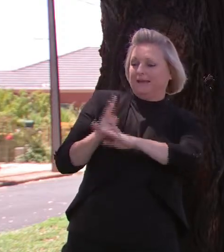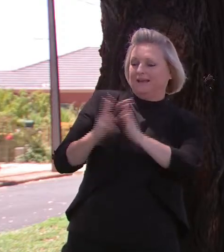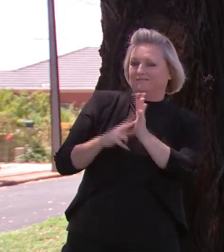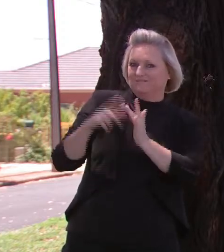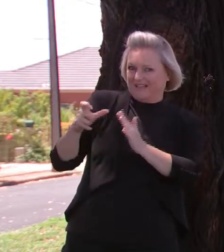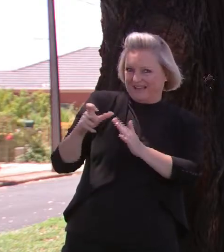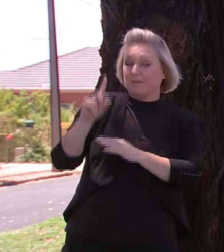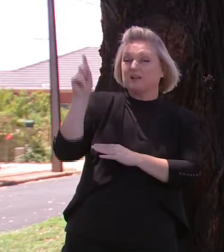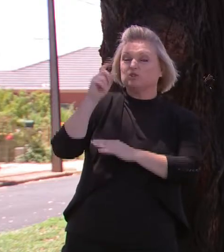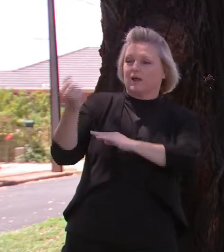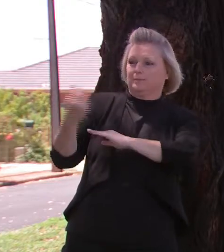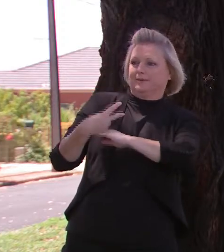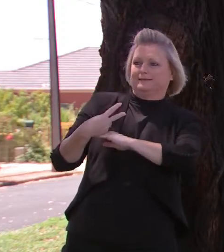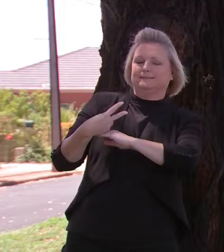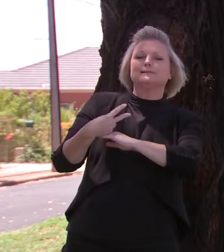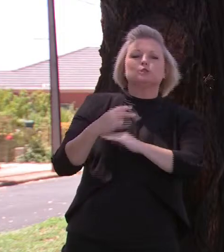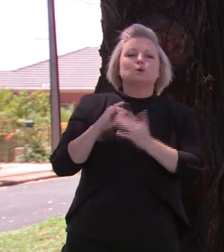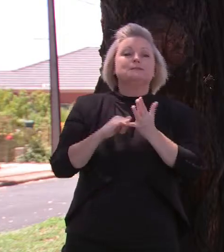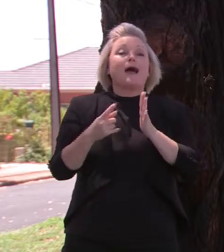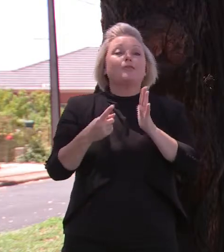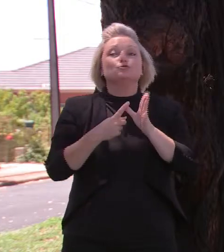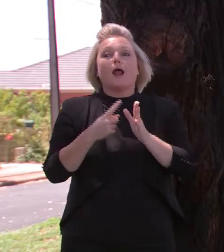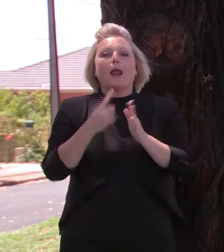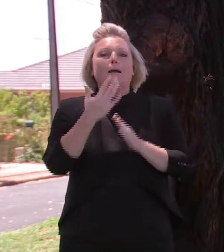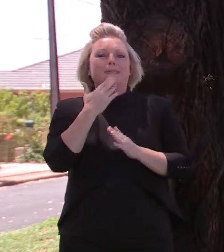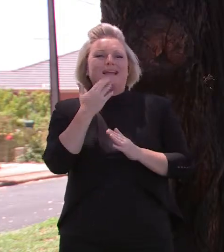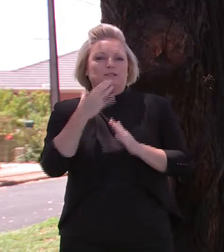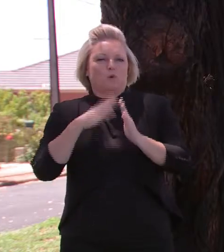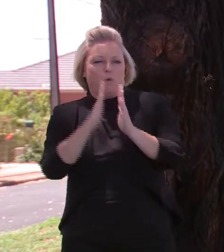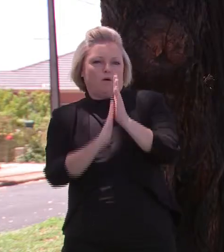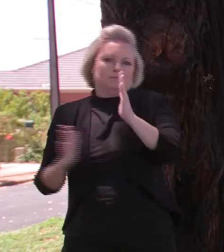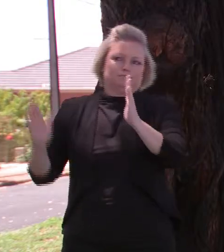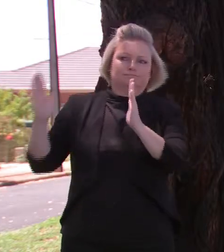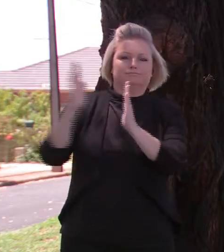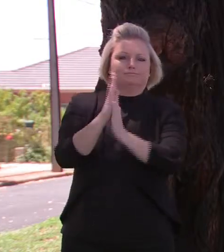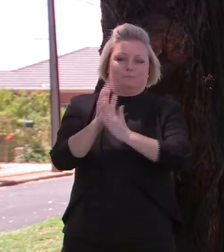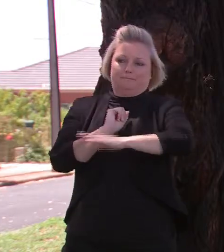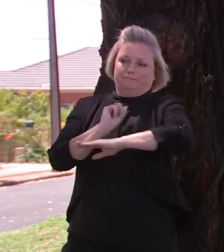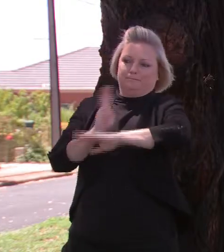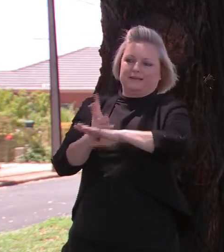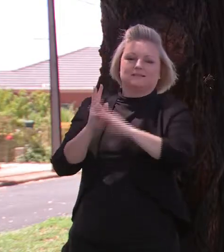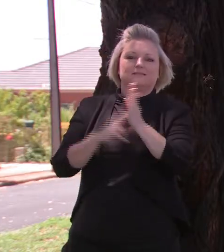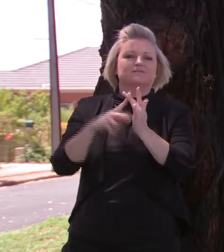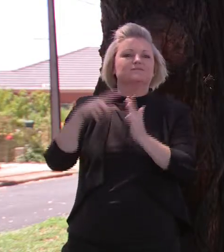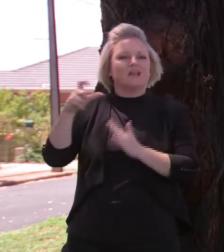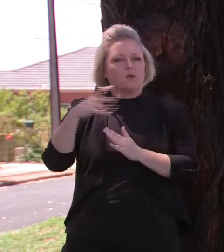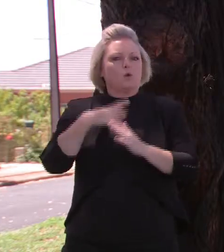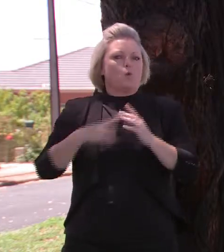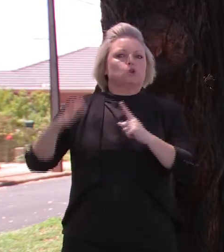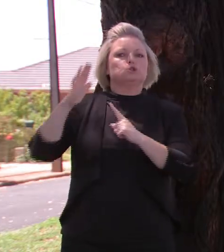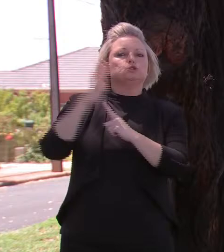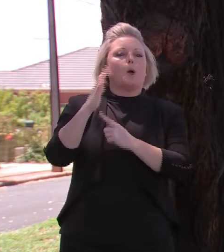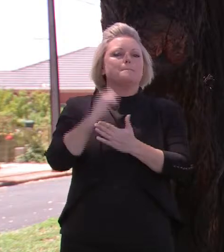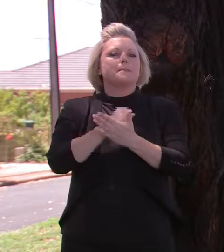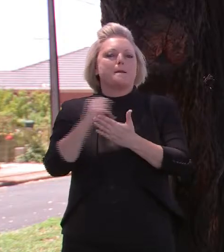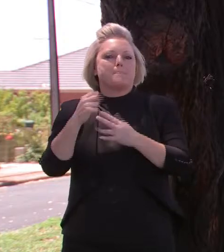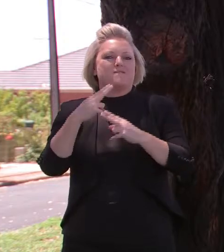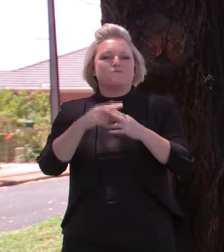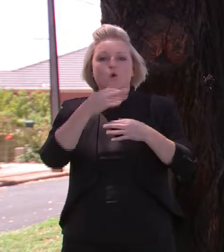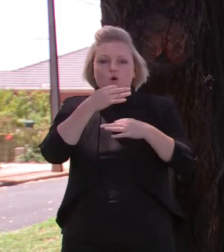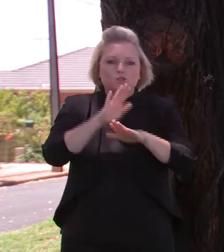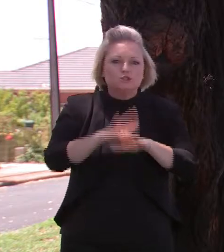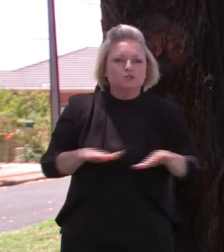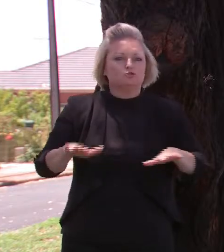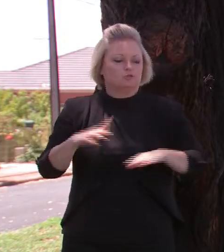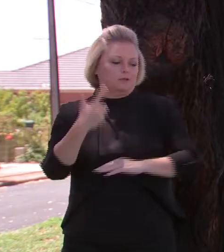today. So there's the challenge to South Australia. We want to get in front of Victoria, ultimately get to the top of the tree, knock Tasmania off and get